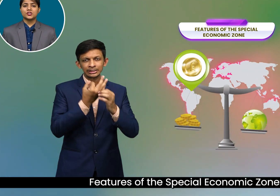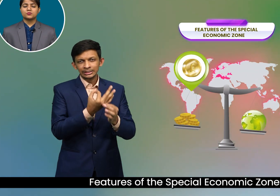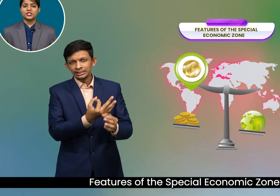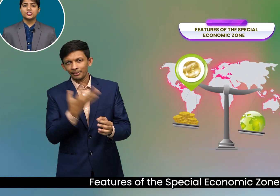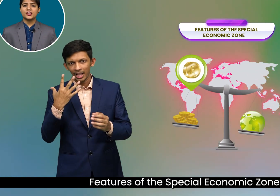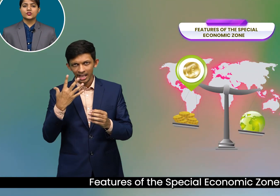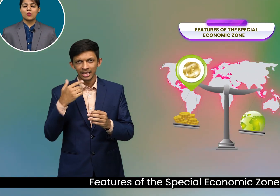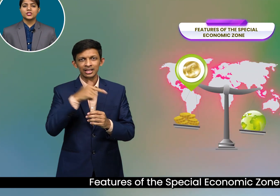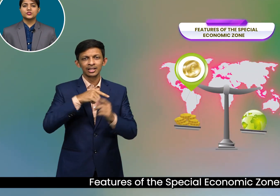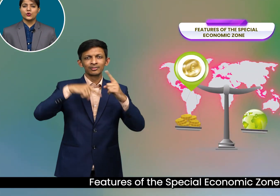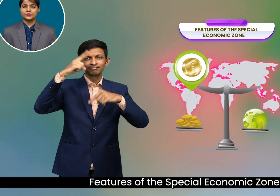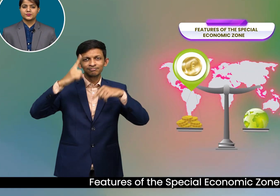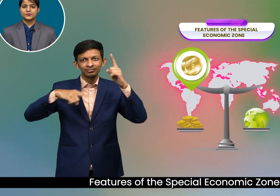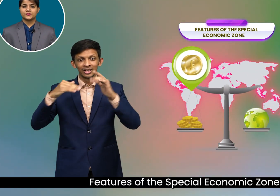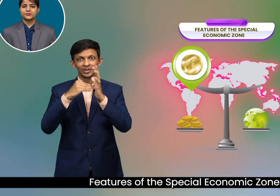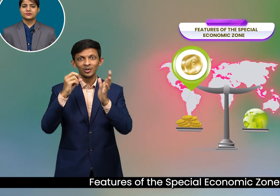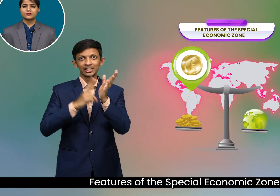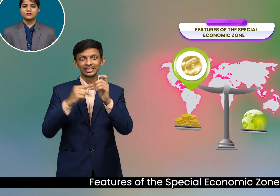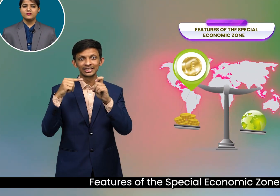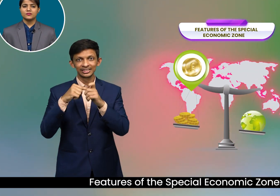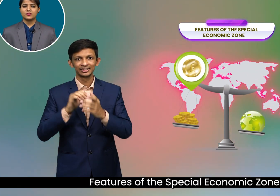Features of the Special Economic Zone.